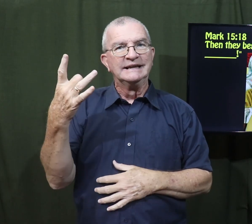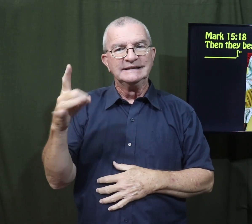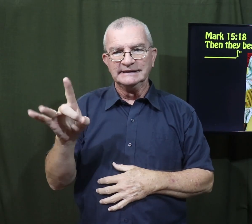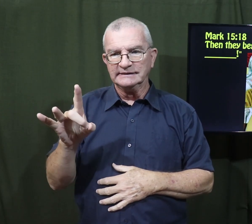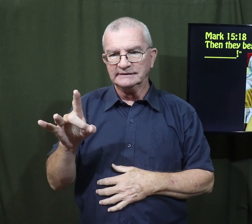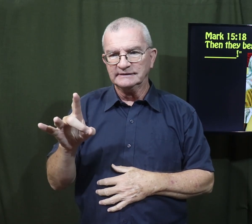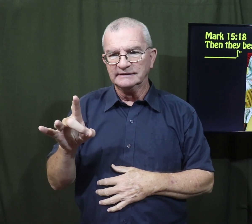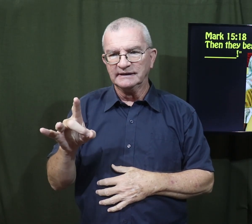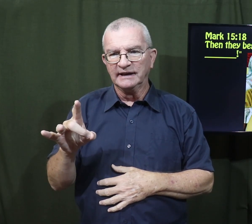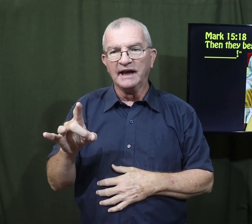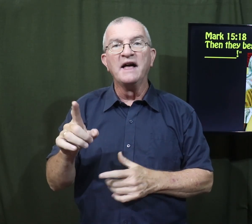Verse 18.